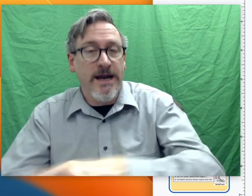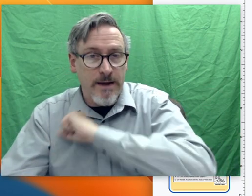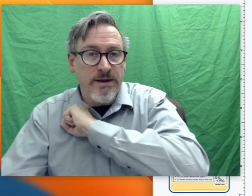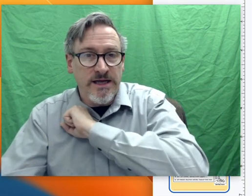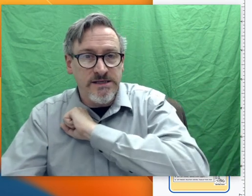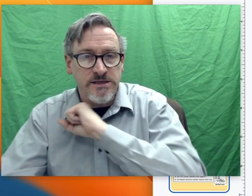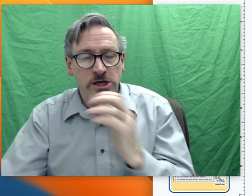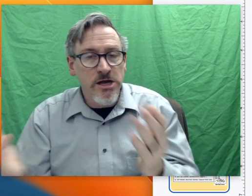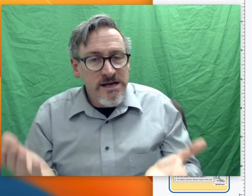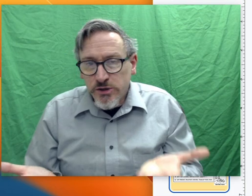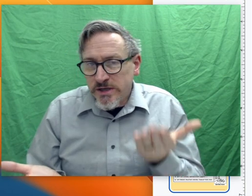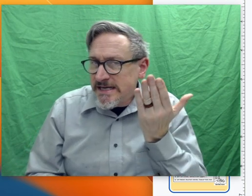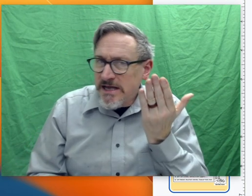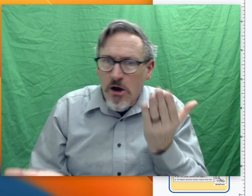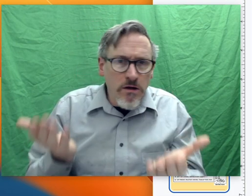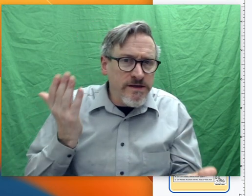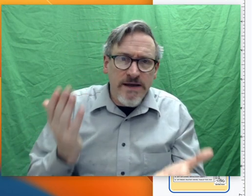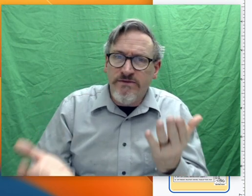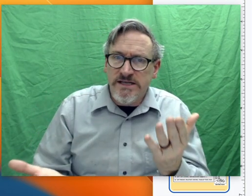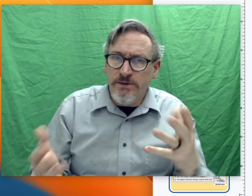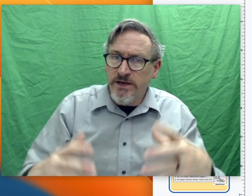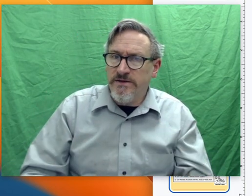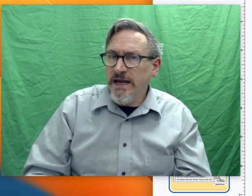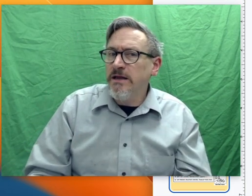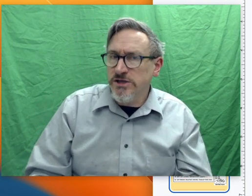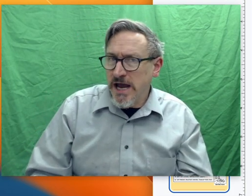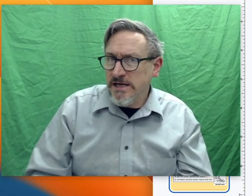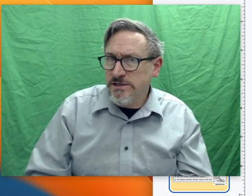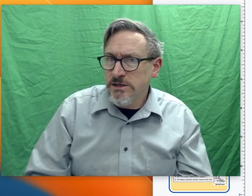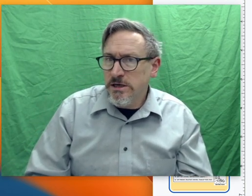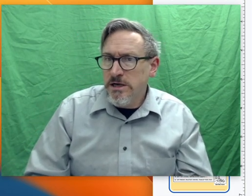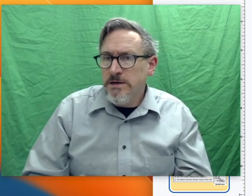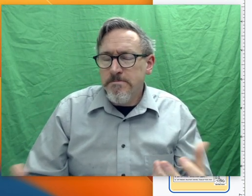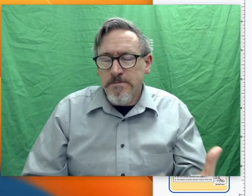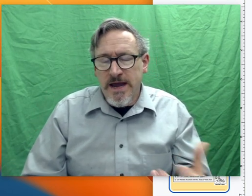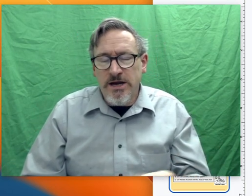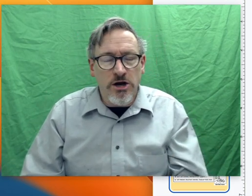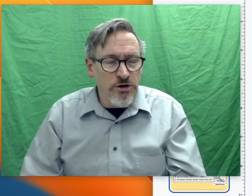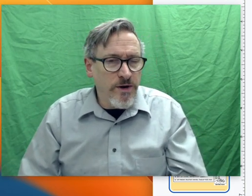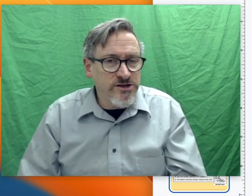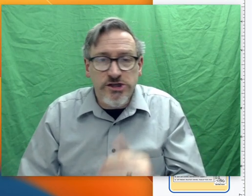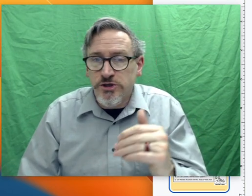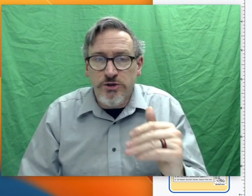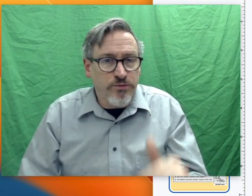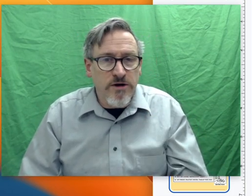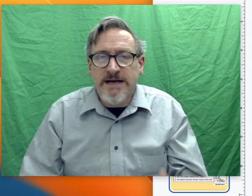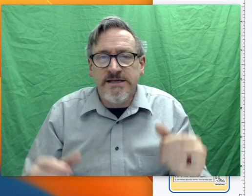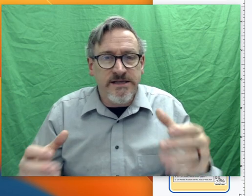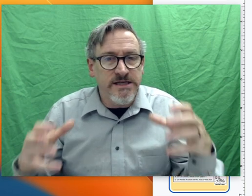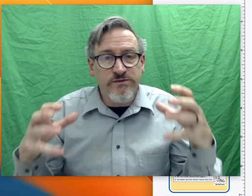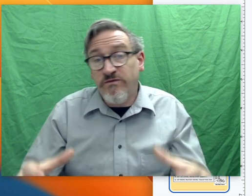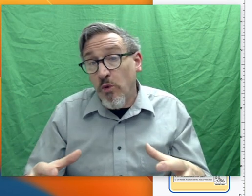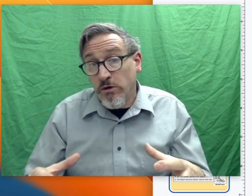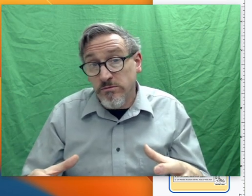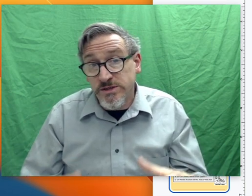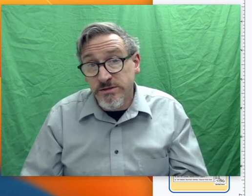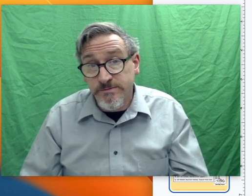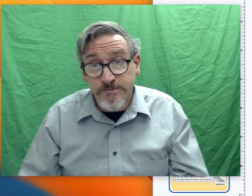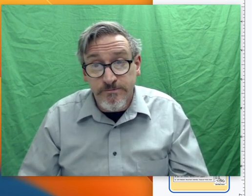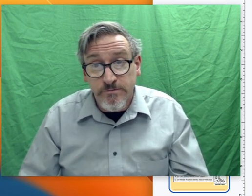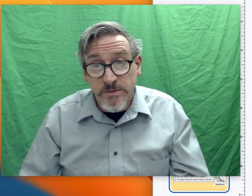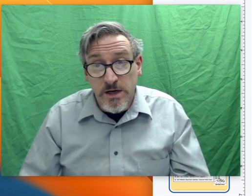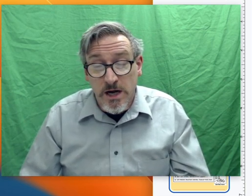I got my license. So that has all the same flexibility that English has. And a good way is just to practice these